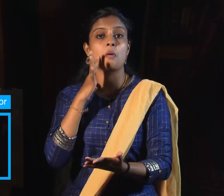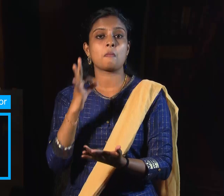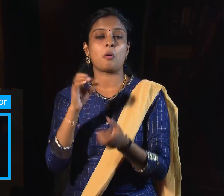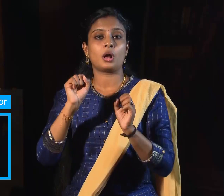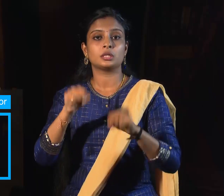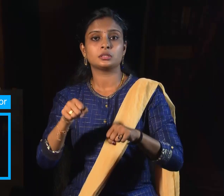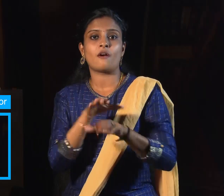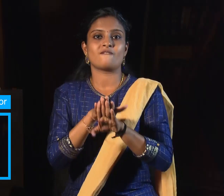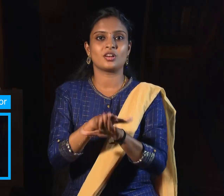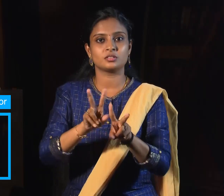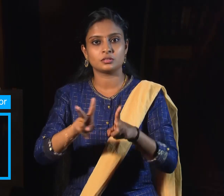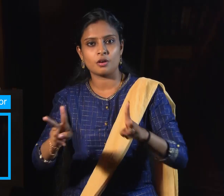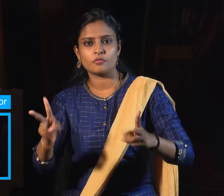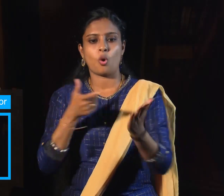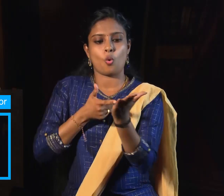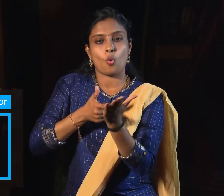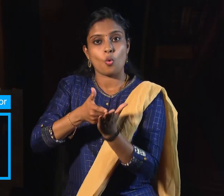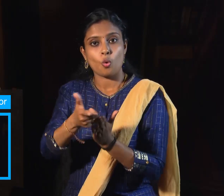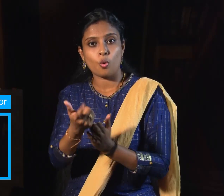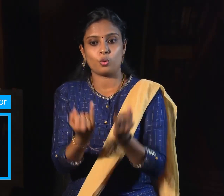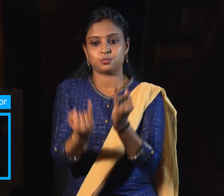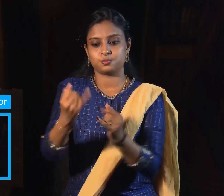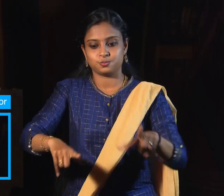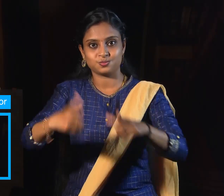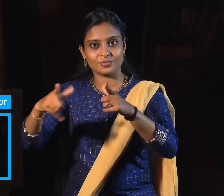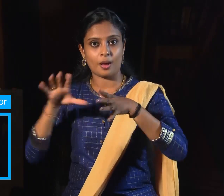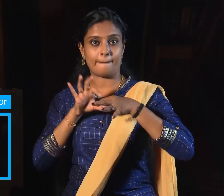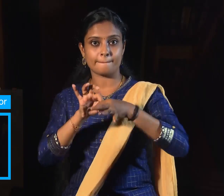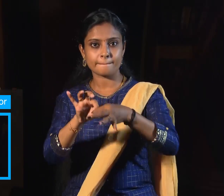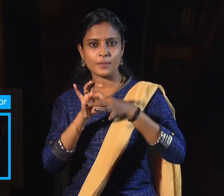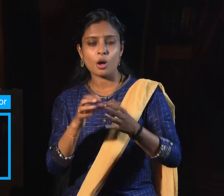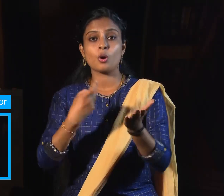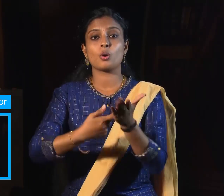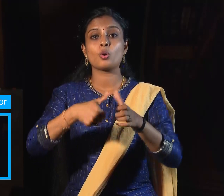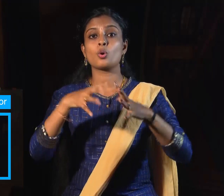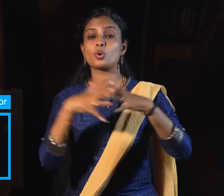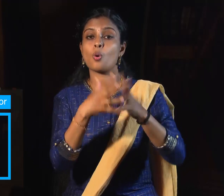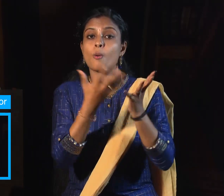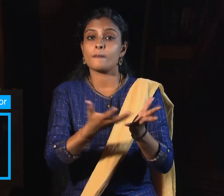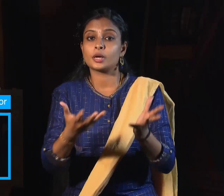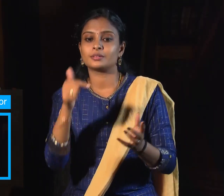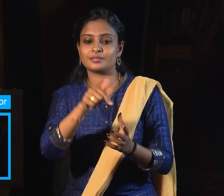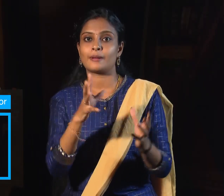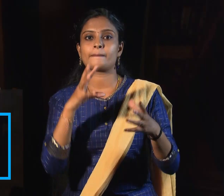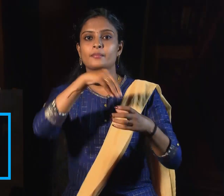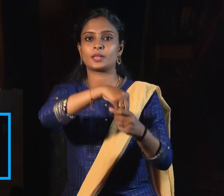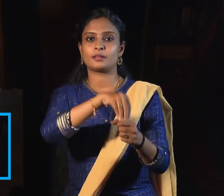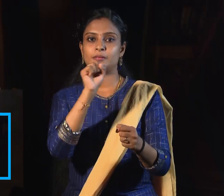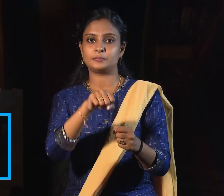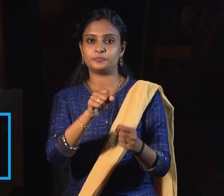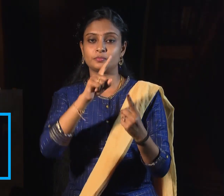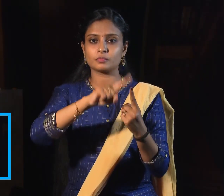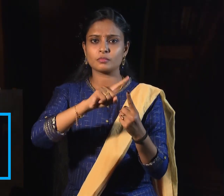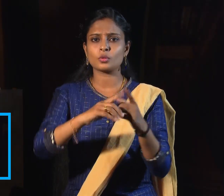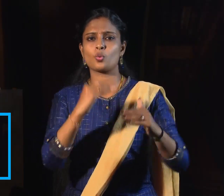agriculture, fishing, farming, and forestry that provides raw materials comes under this sector. In